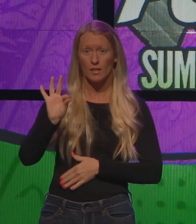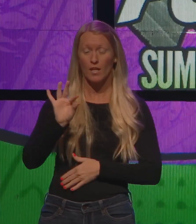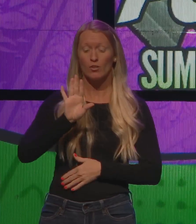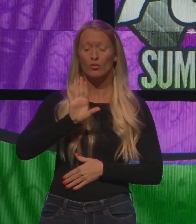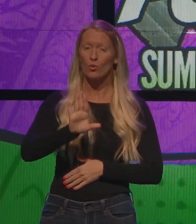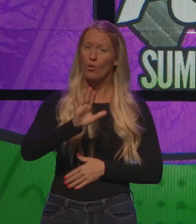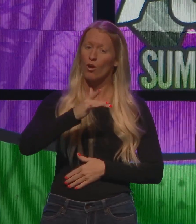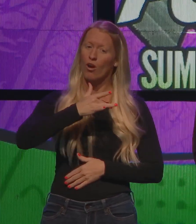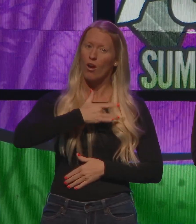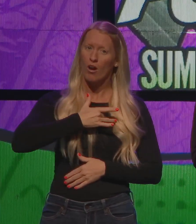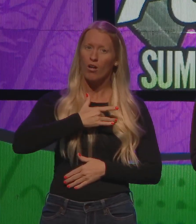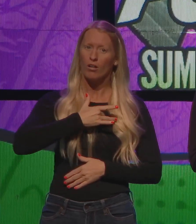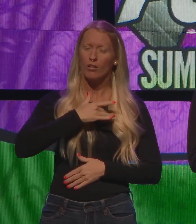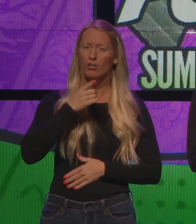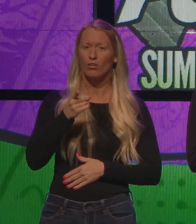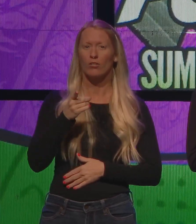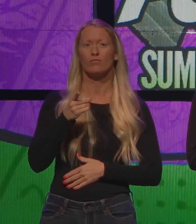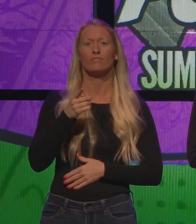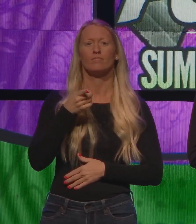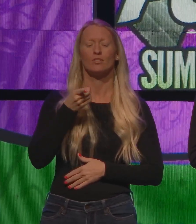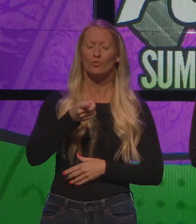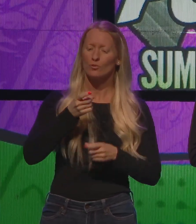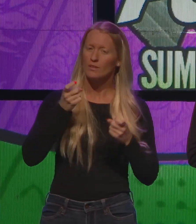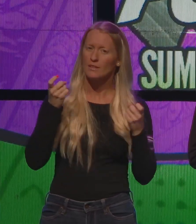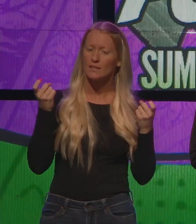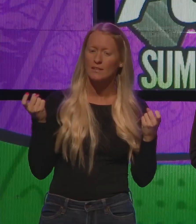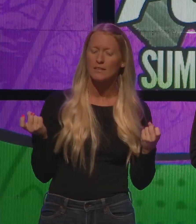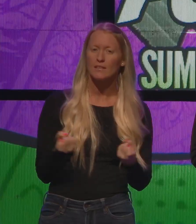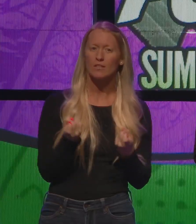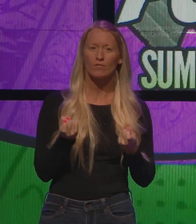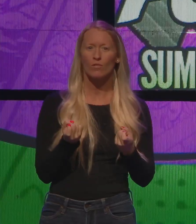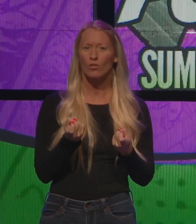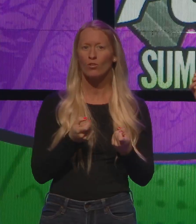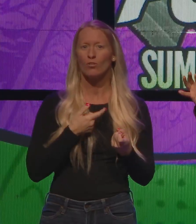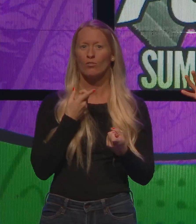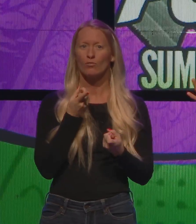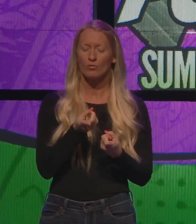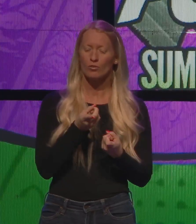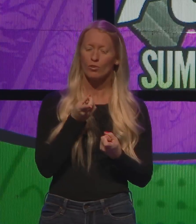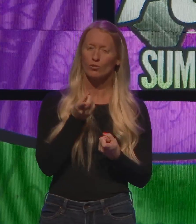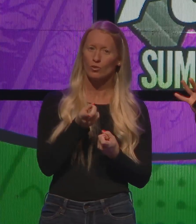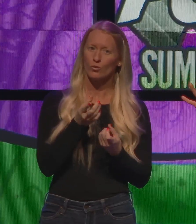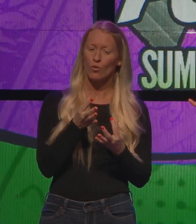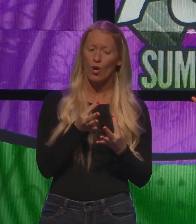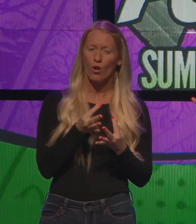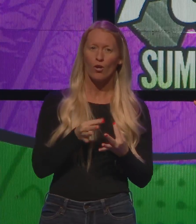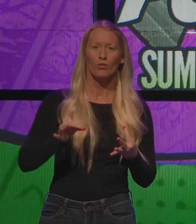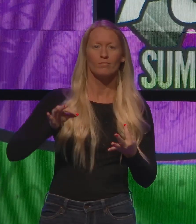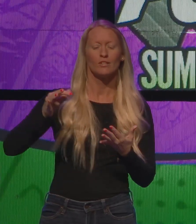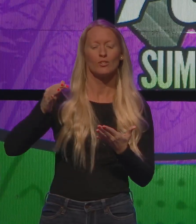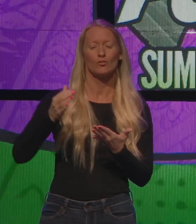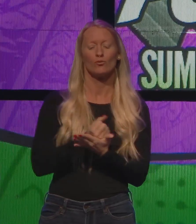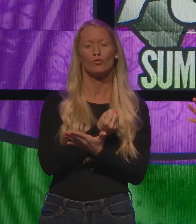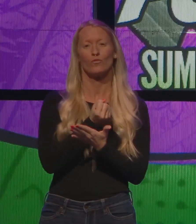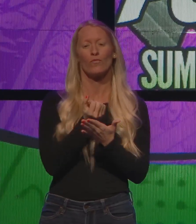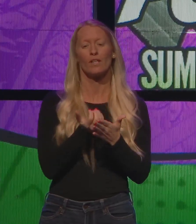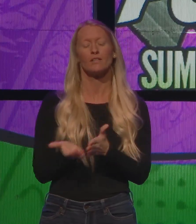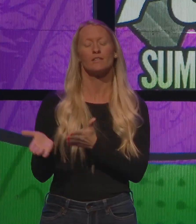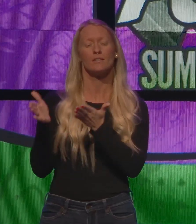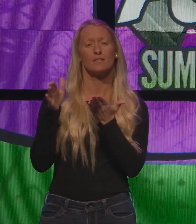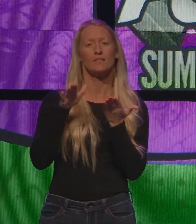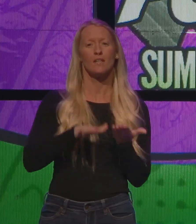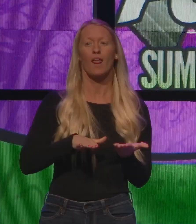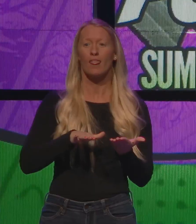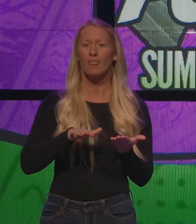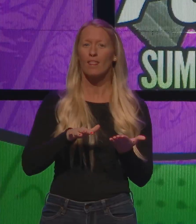deceitful. You are sinful. You are worthy of death. Inspiring, isn't